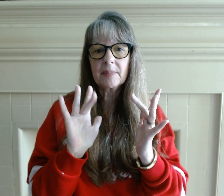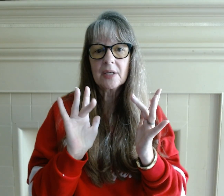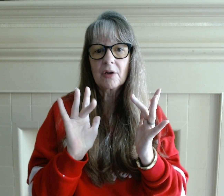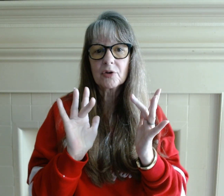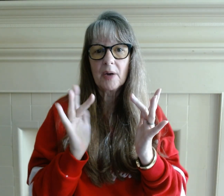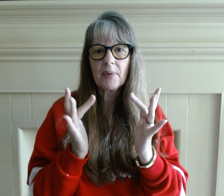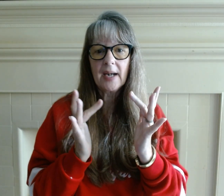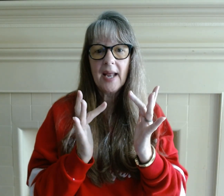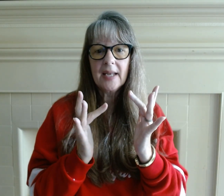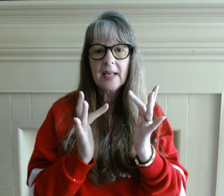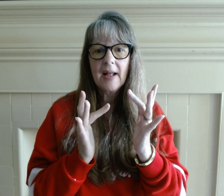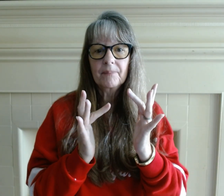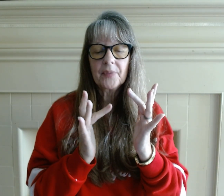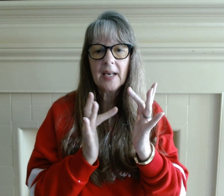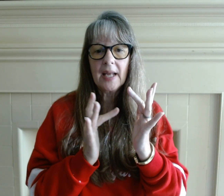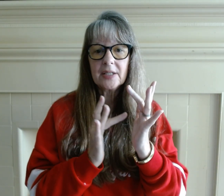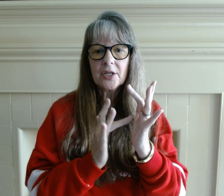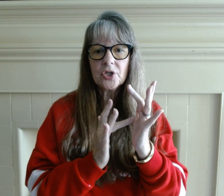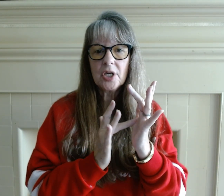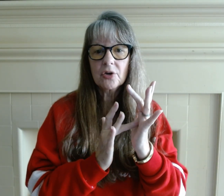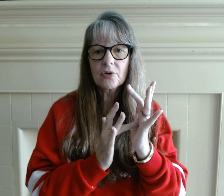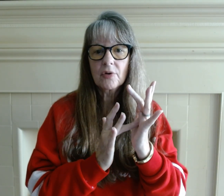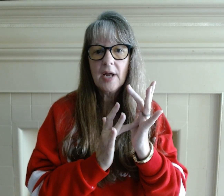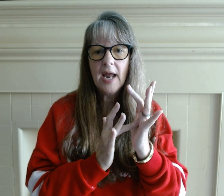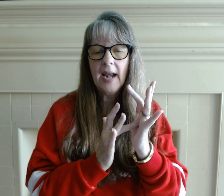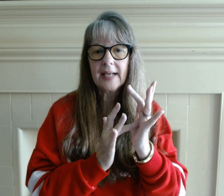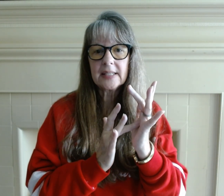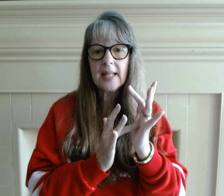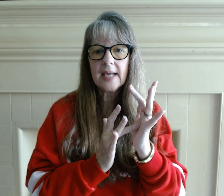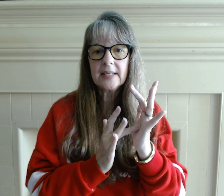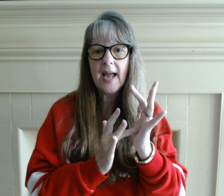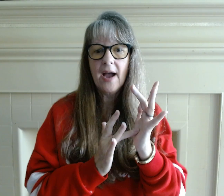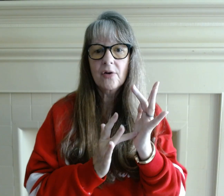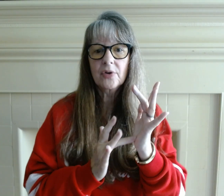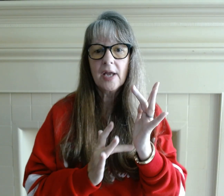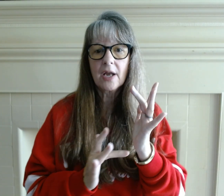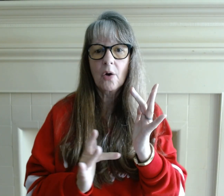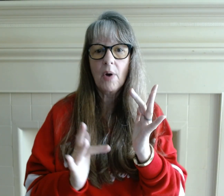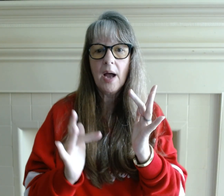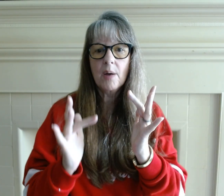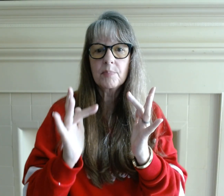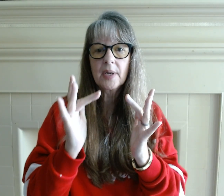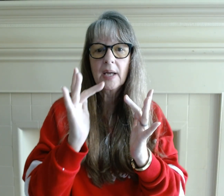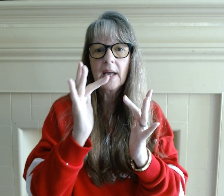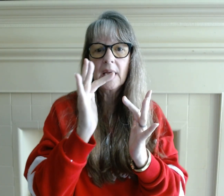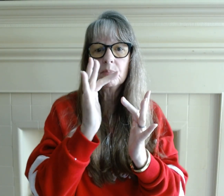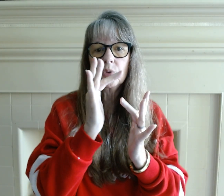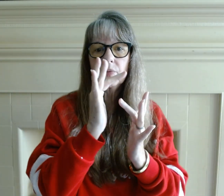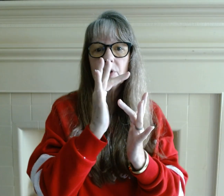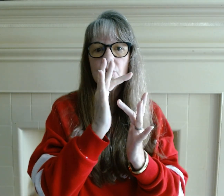here's my right hand, and I touch here, and I slide down and go up and move it to